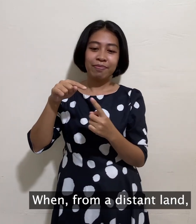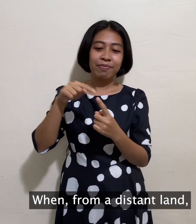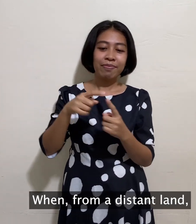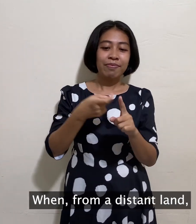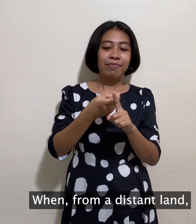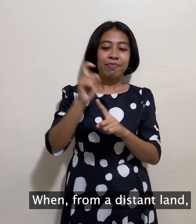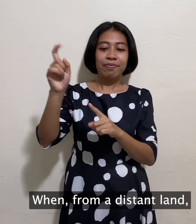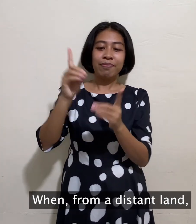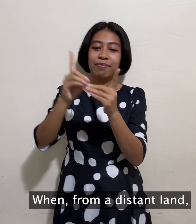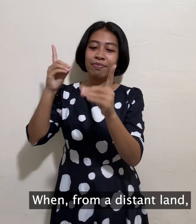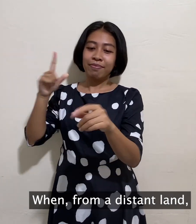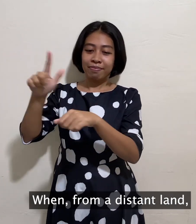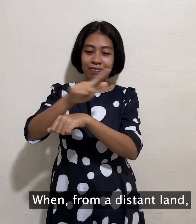When from a distant